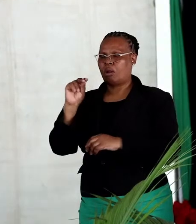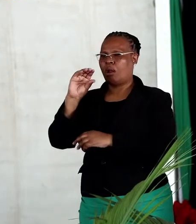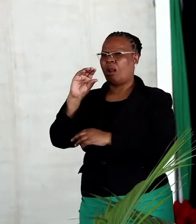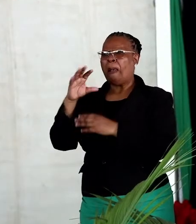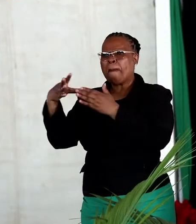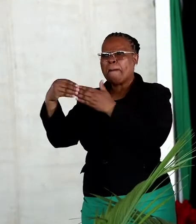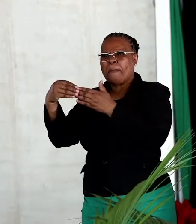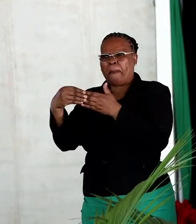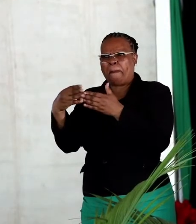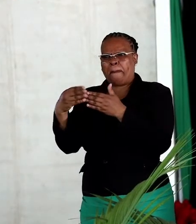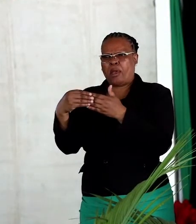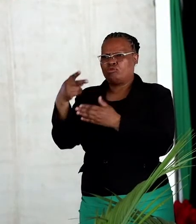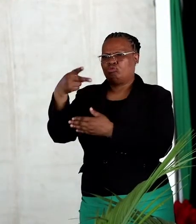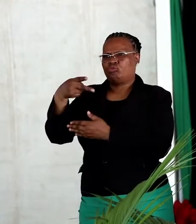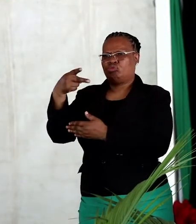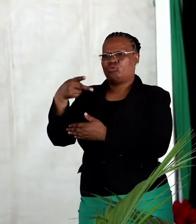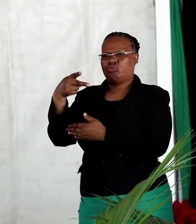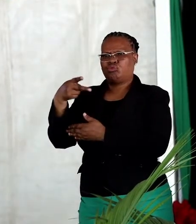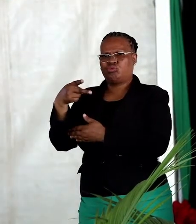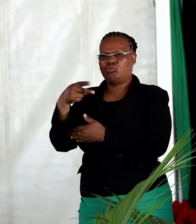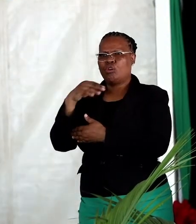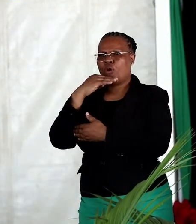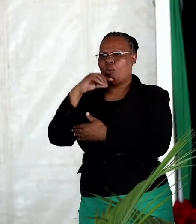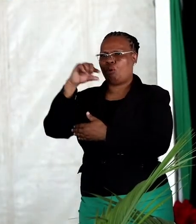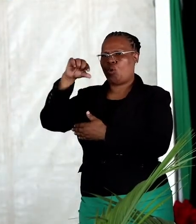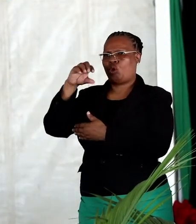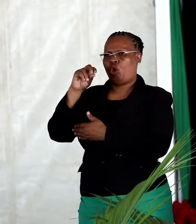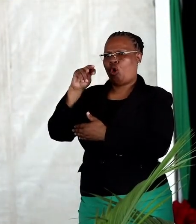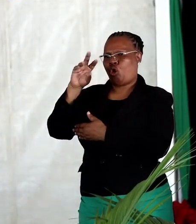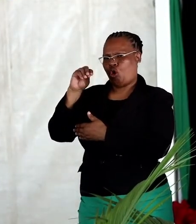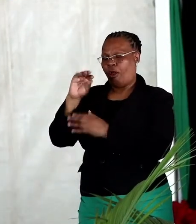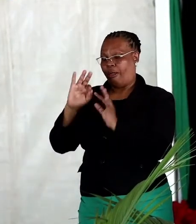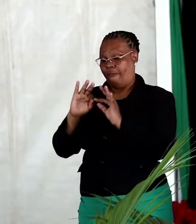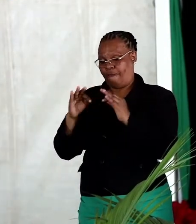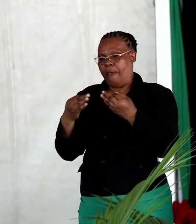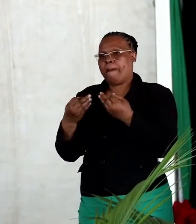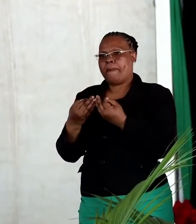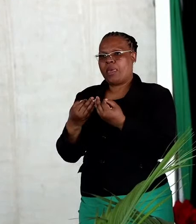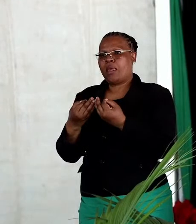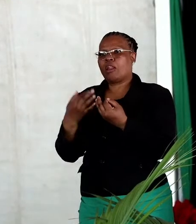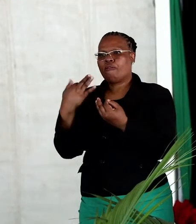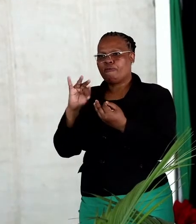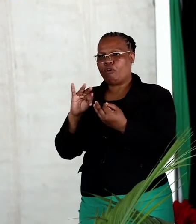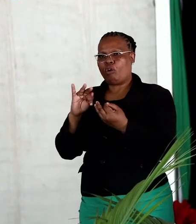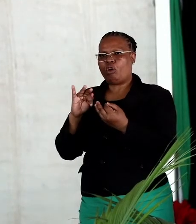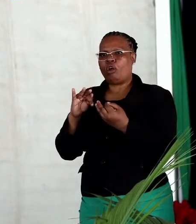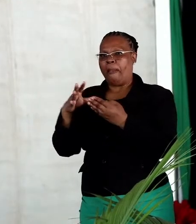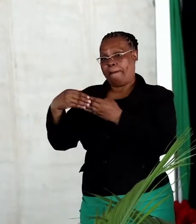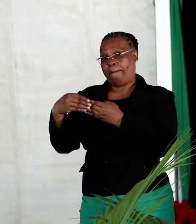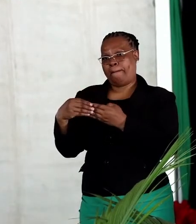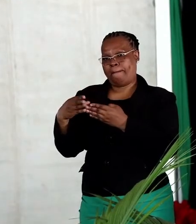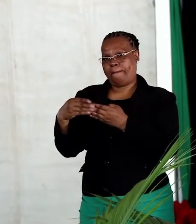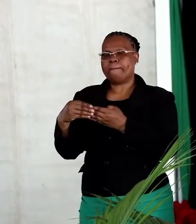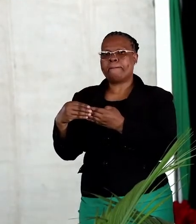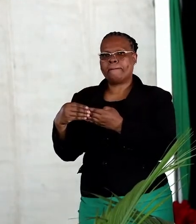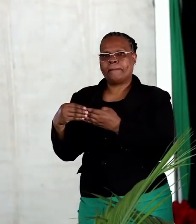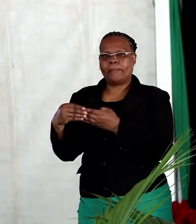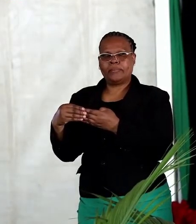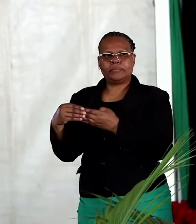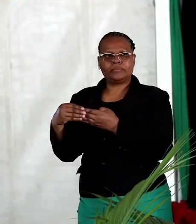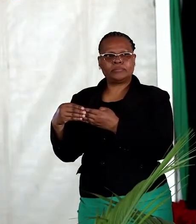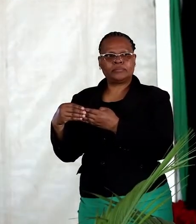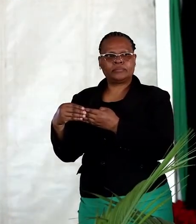Mr. Ngono, the family committee, that is dealing ngakasana. Ikhangela uba bangapha